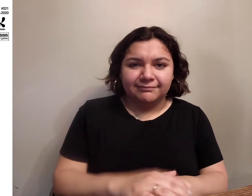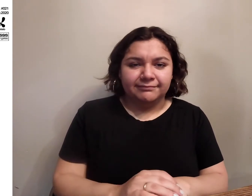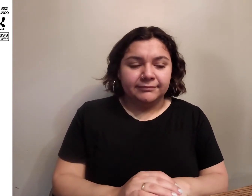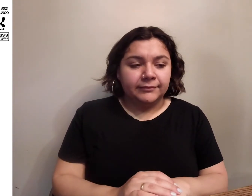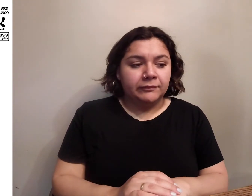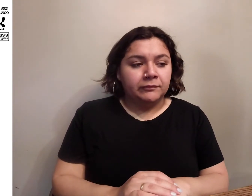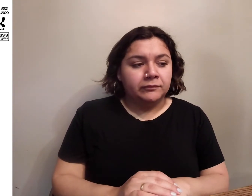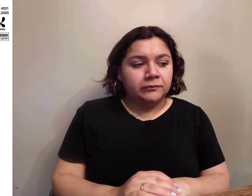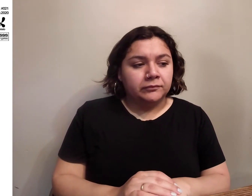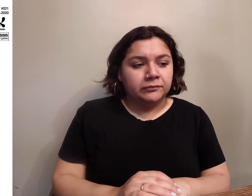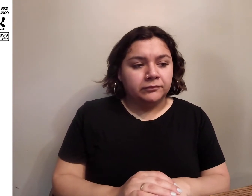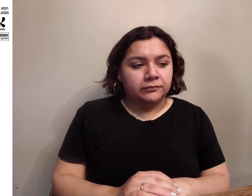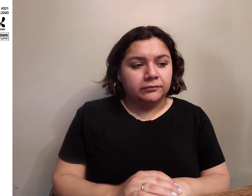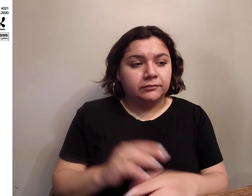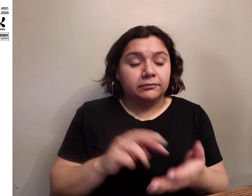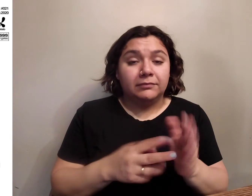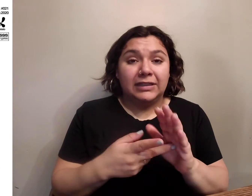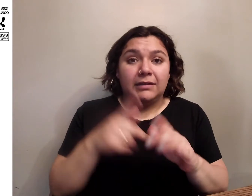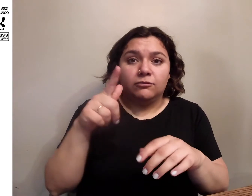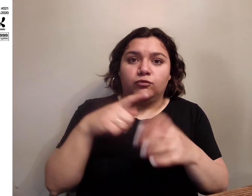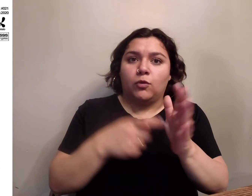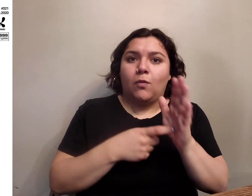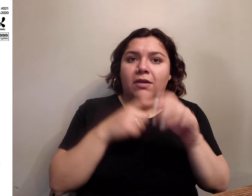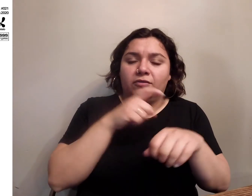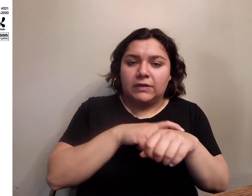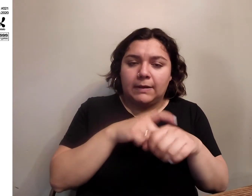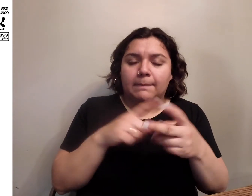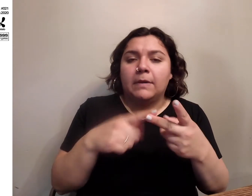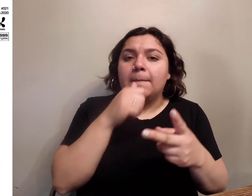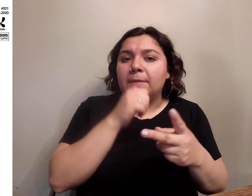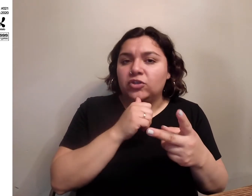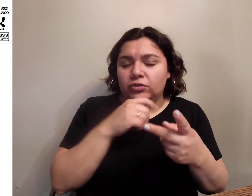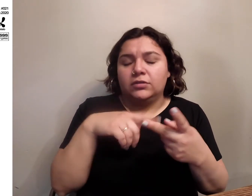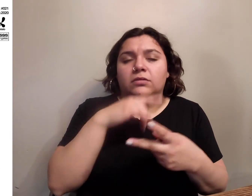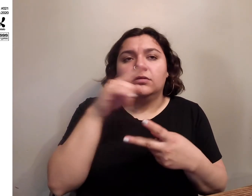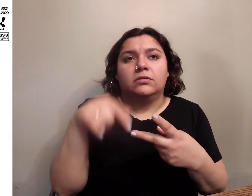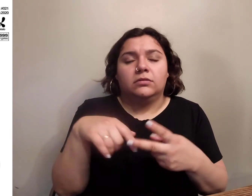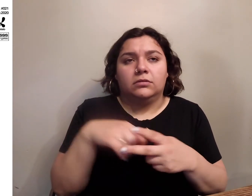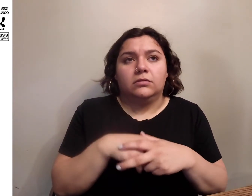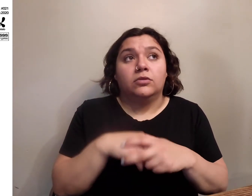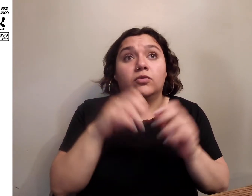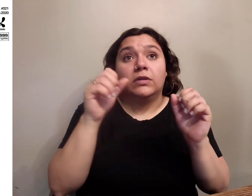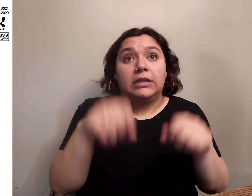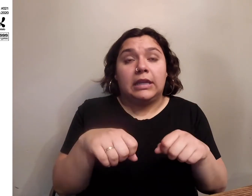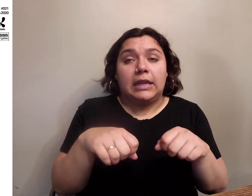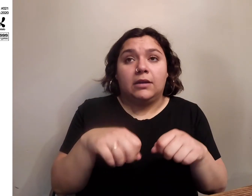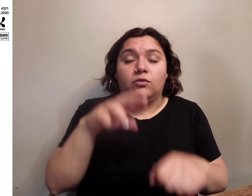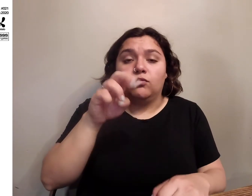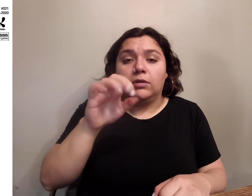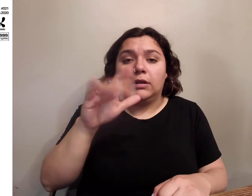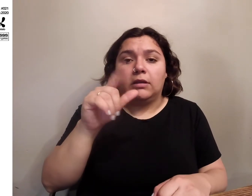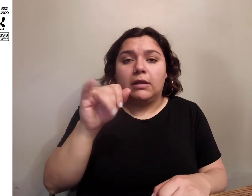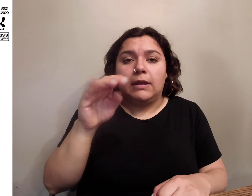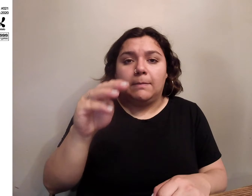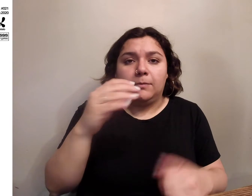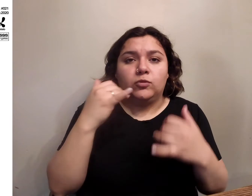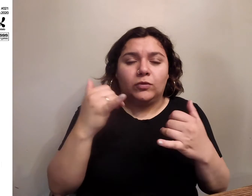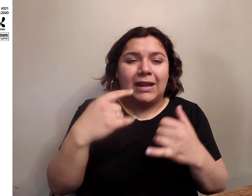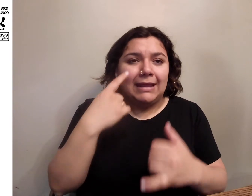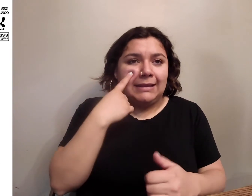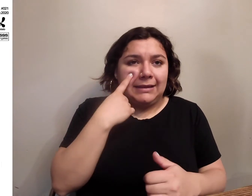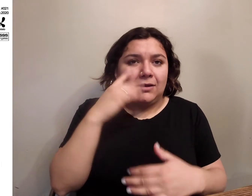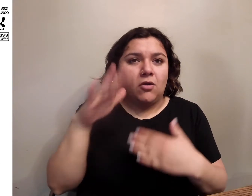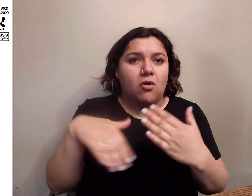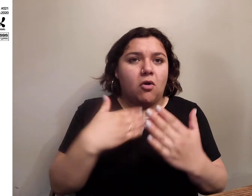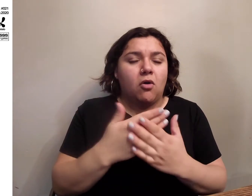And it's going to take time and it's going to take patience to be able to reclaim, I think,